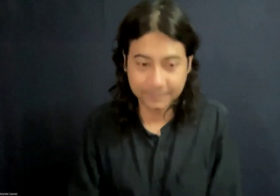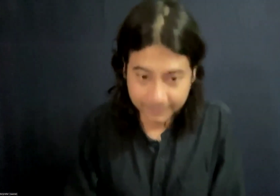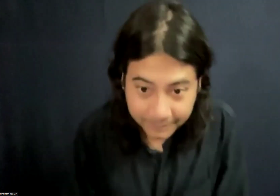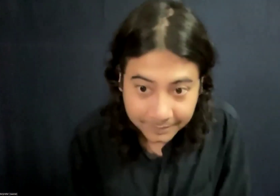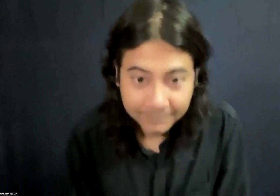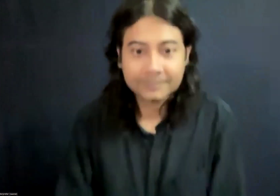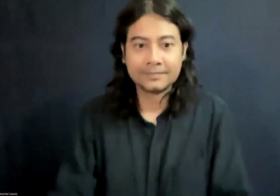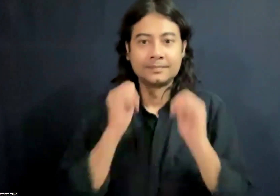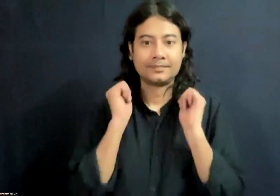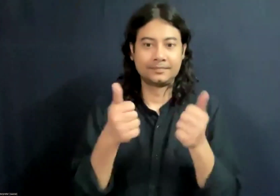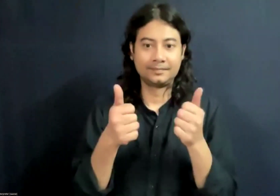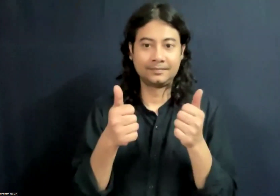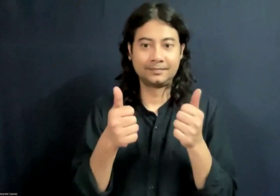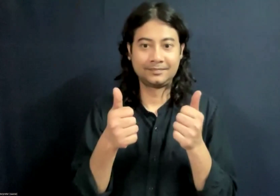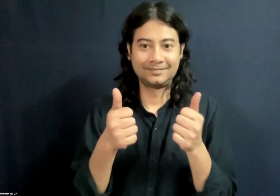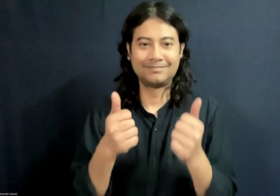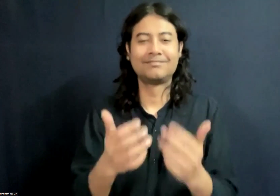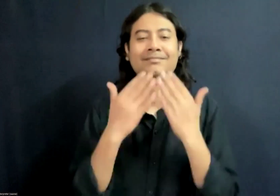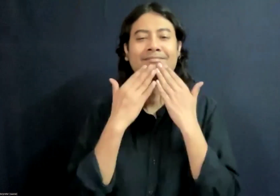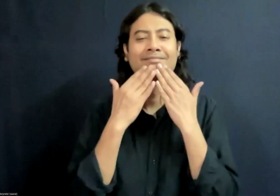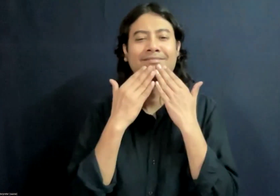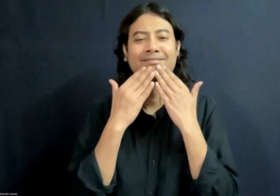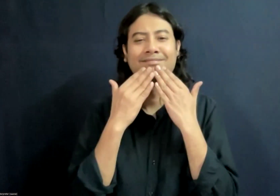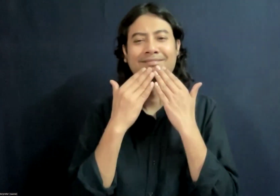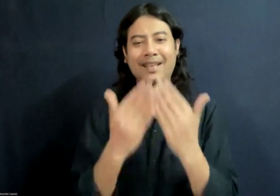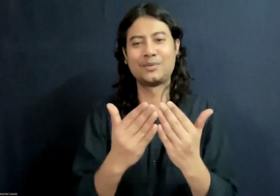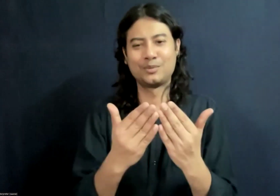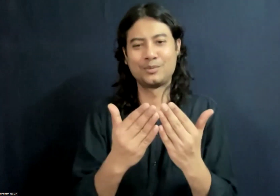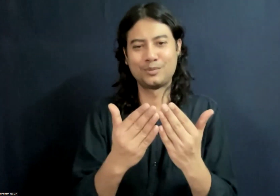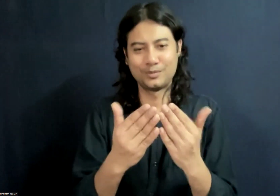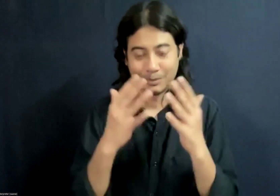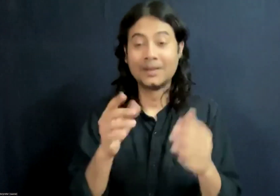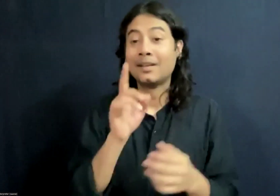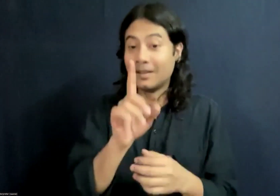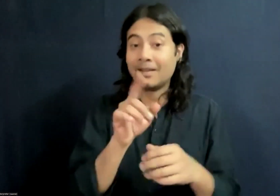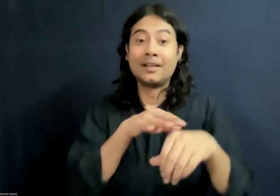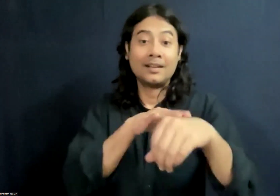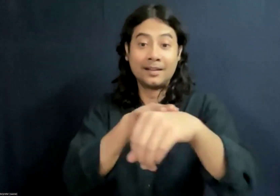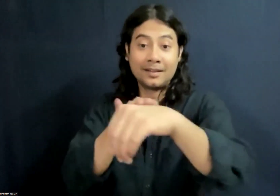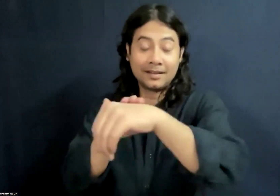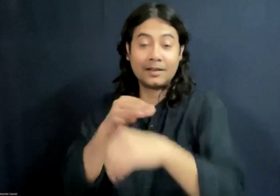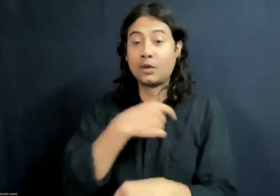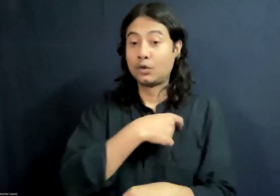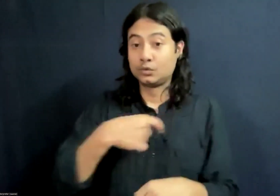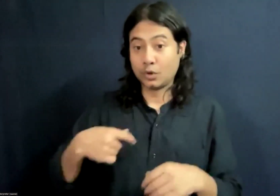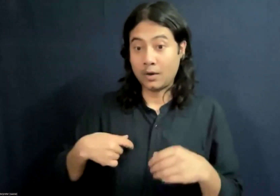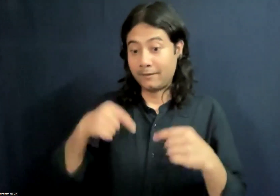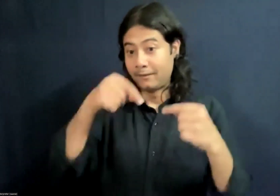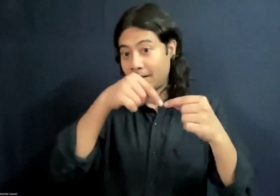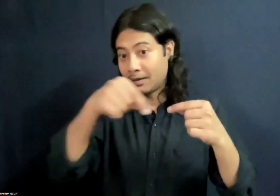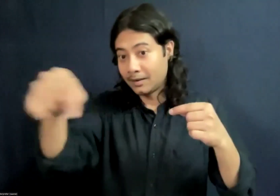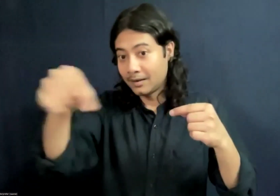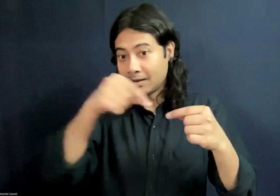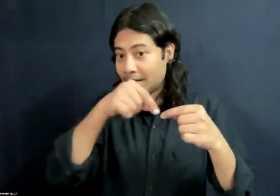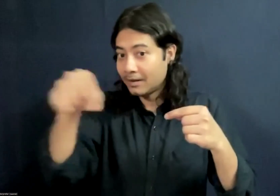Okay. So thank you so much. So we won't have Saurabh for some time. Saurabh is traveling. So we'll